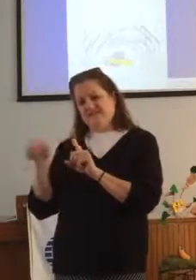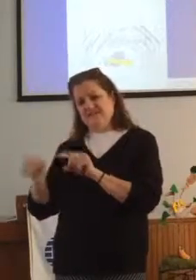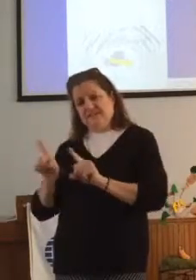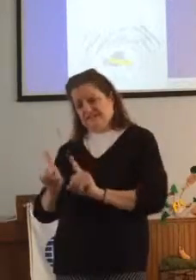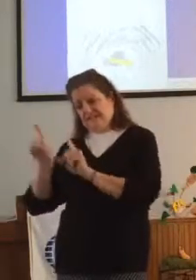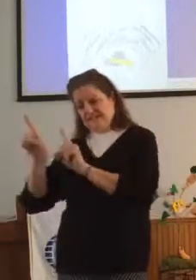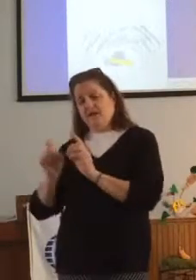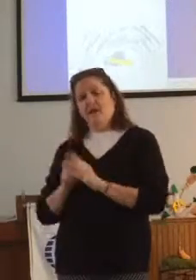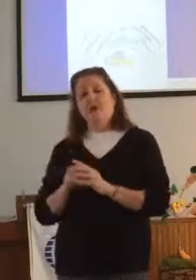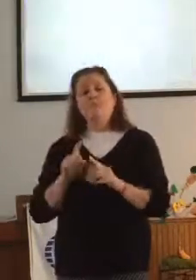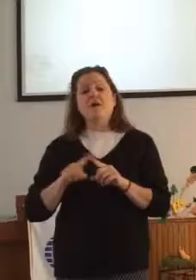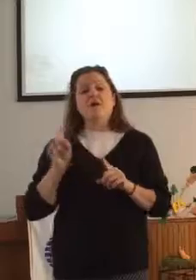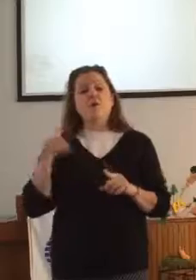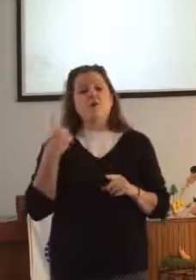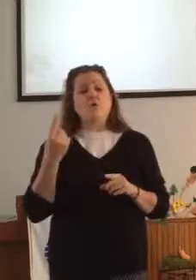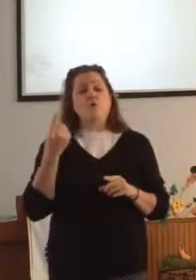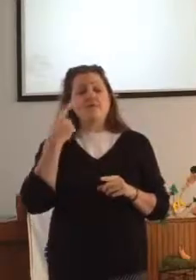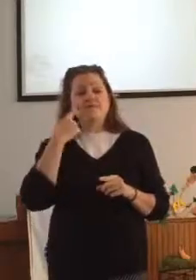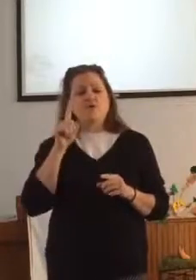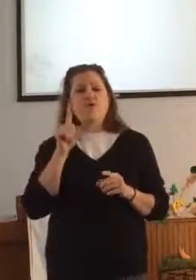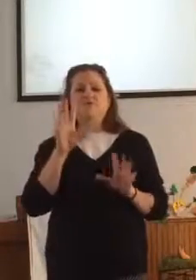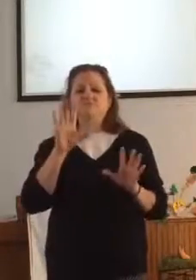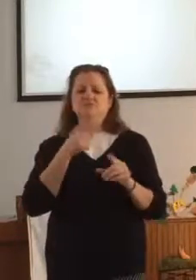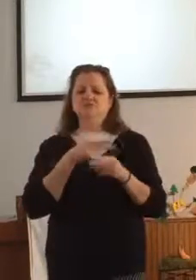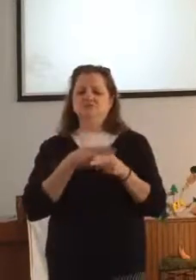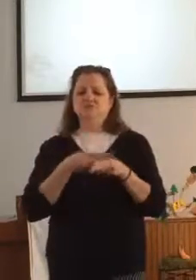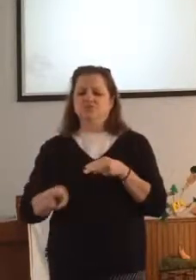But only for a while.